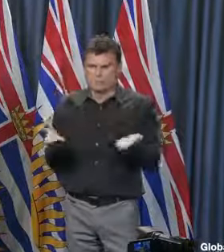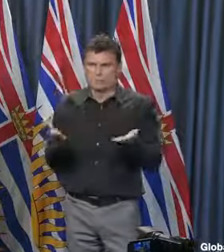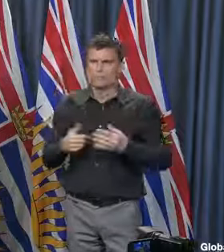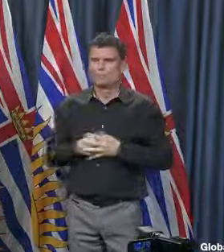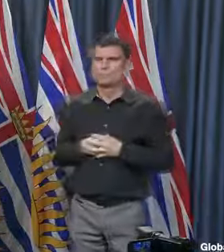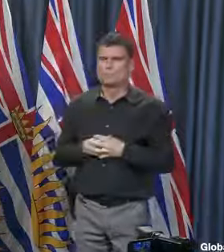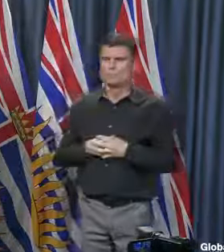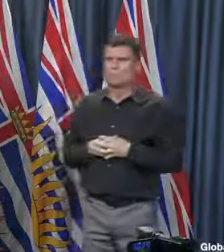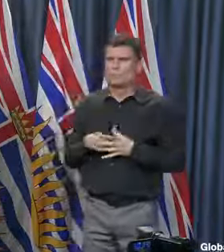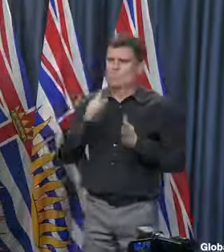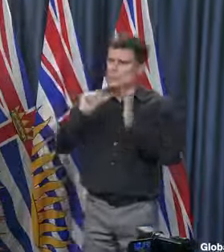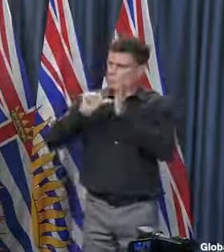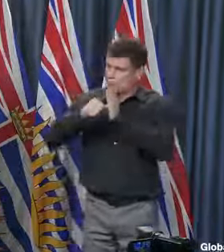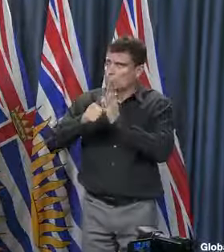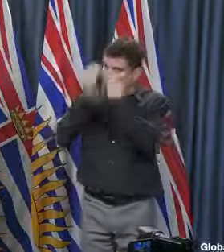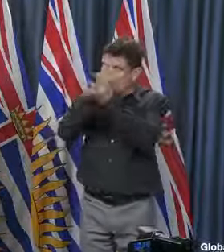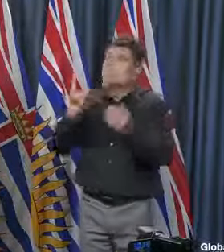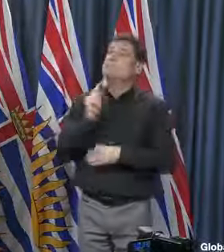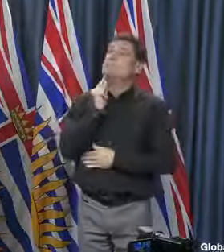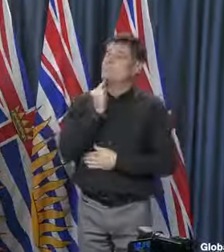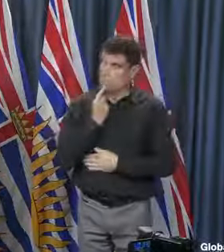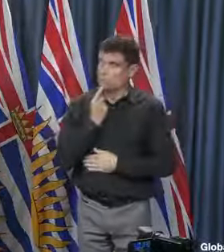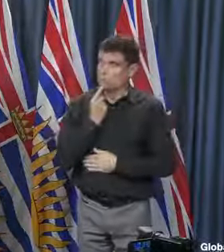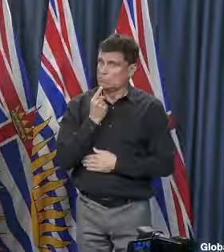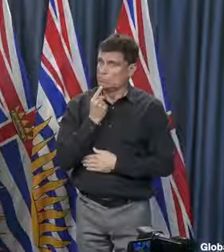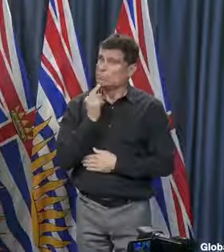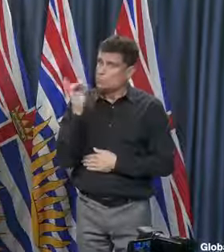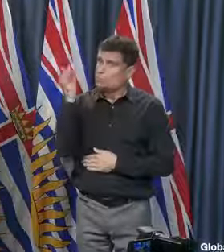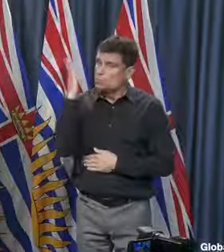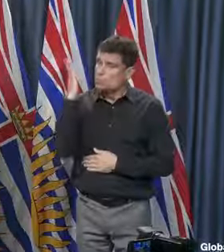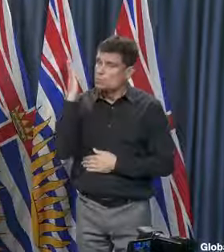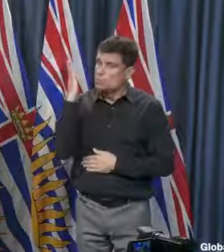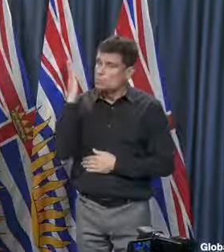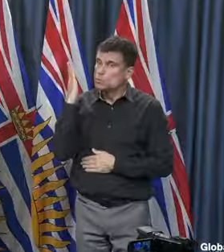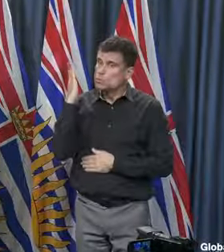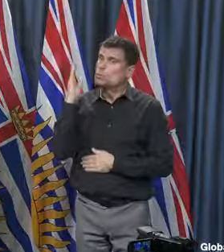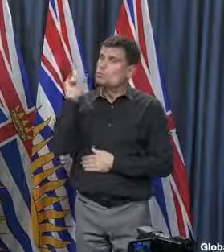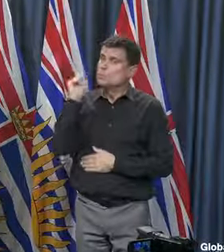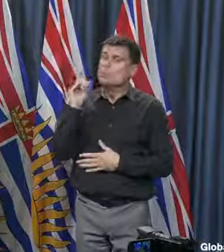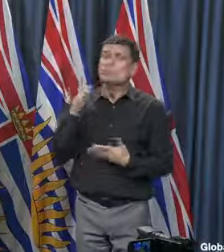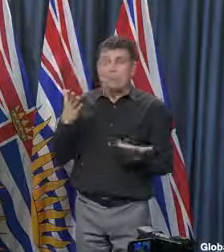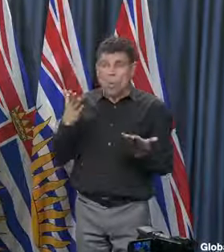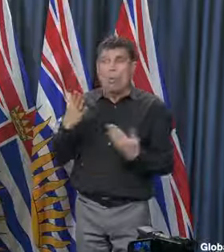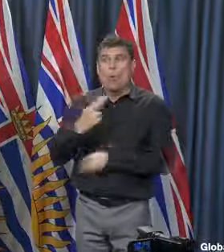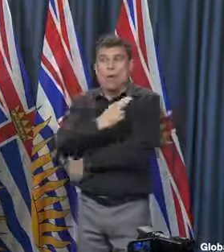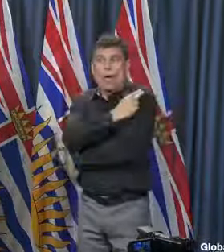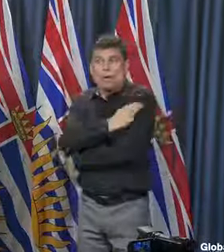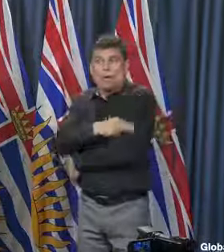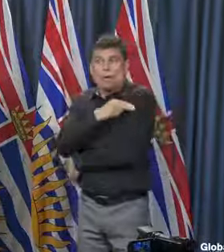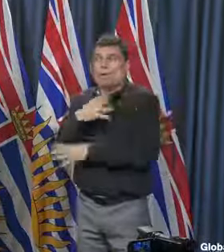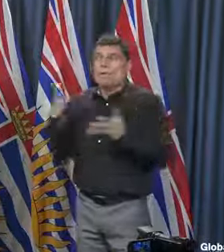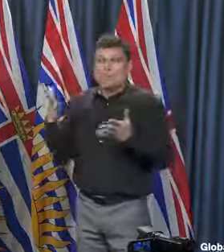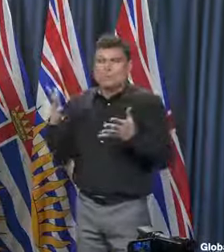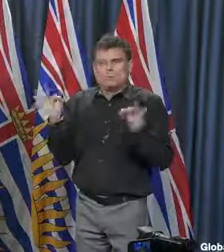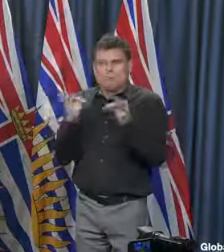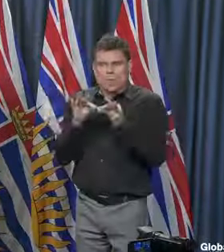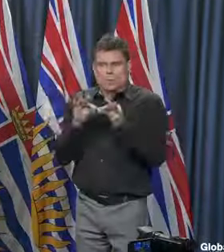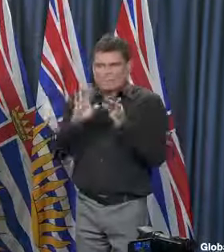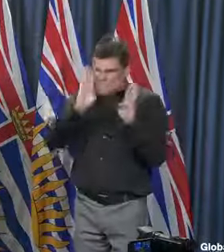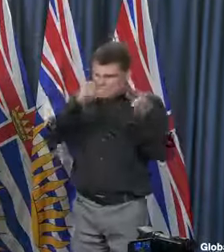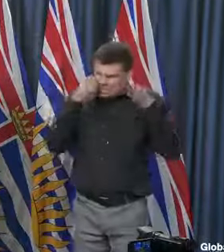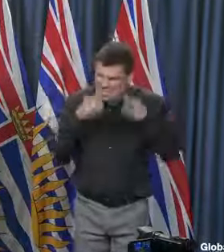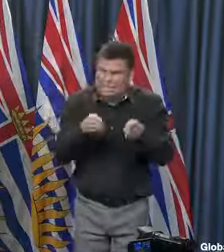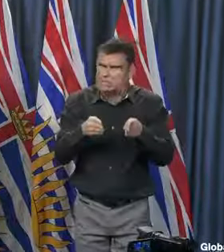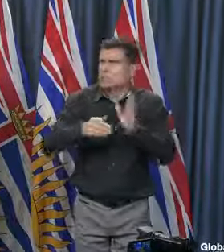time in the healthcare system ensuring more rapid access to scheduled surgeries and to elective surgeries. And of course, for all of the people